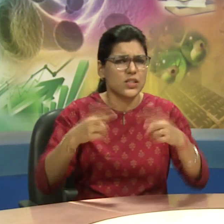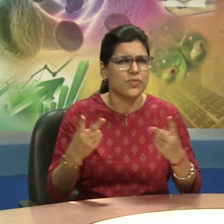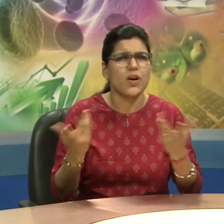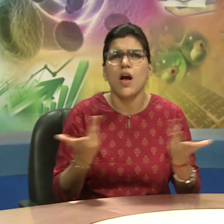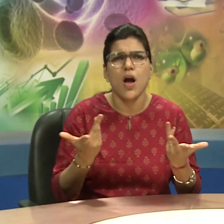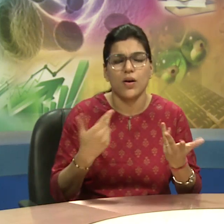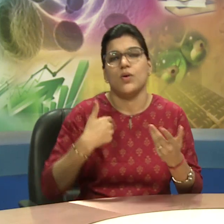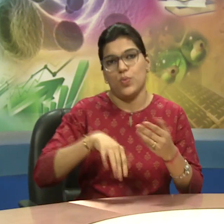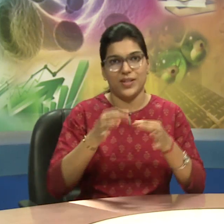a